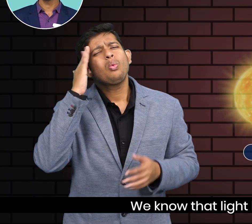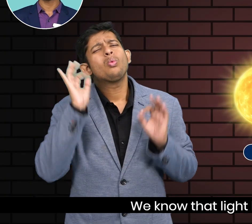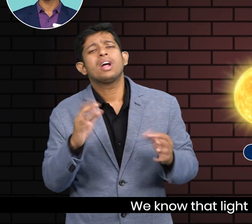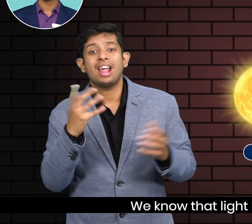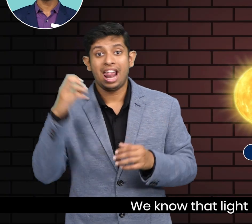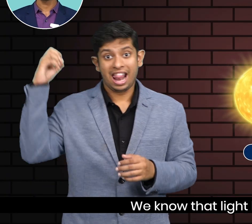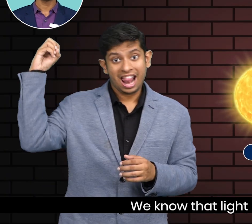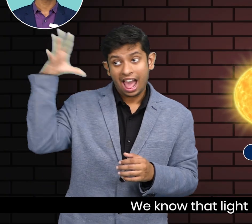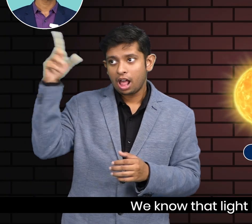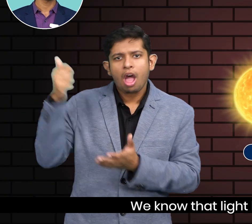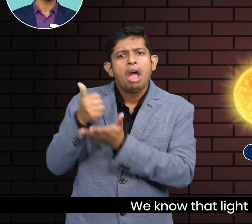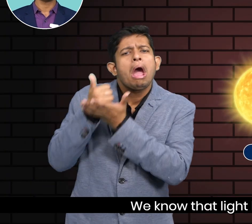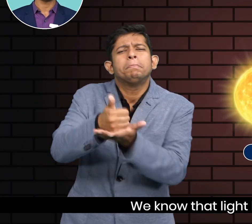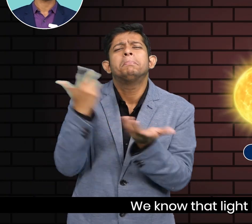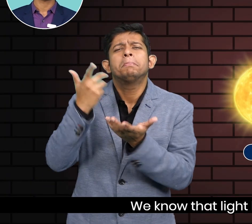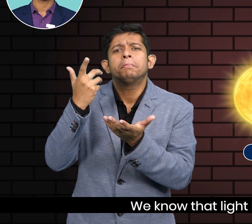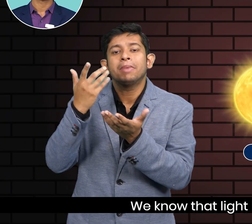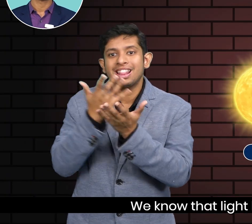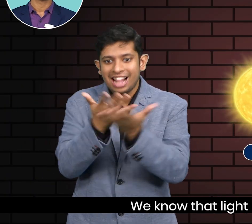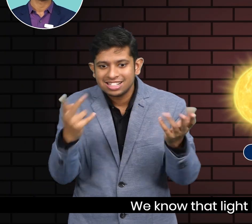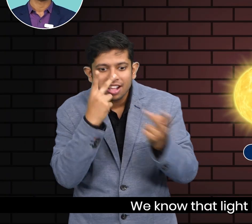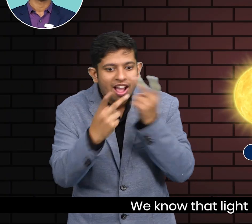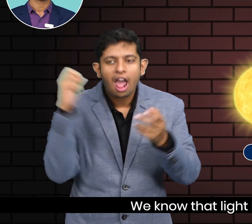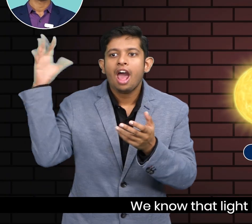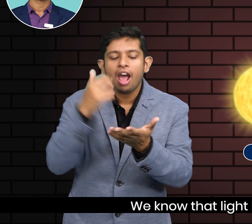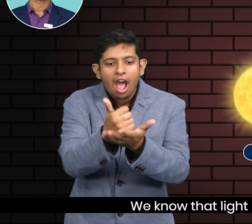We know that light helps us see objects.